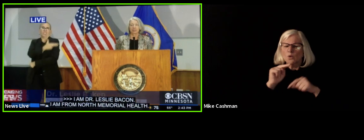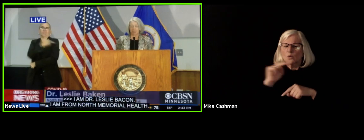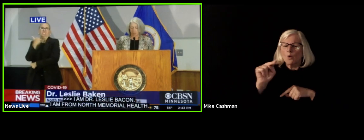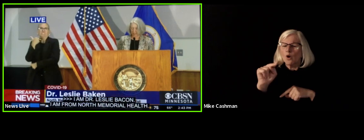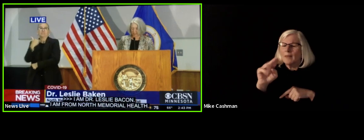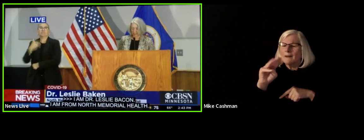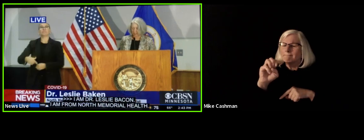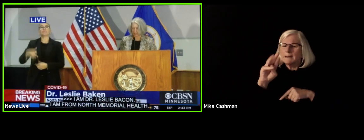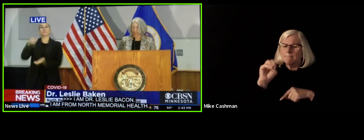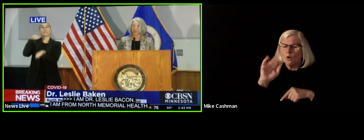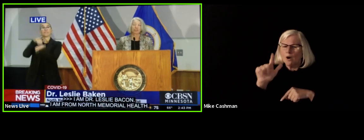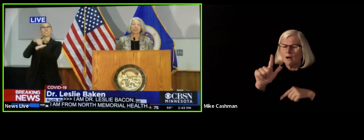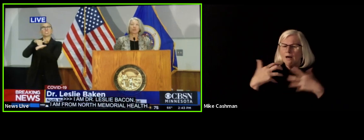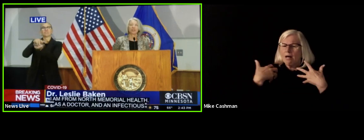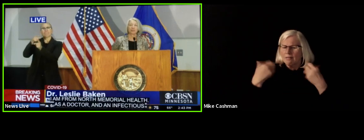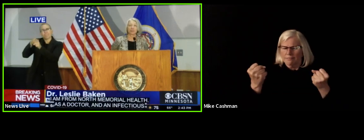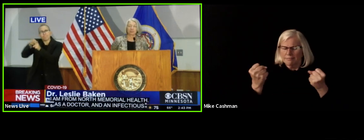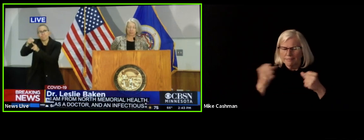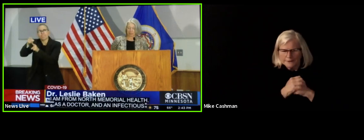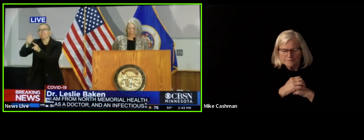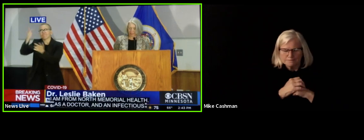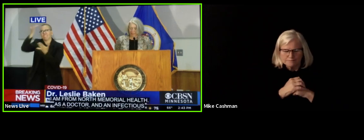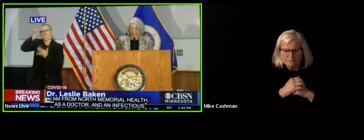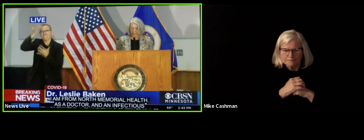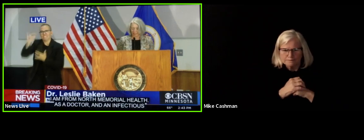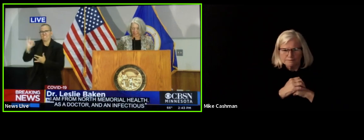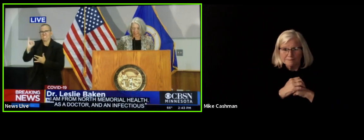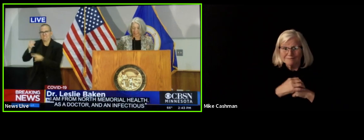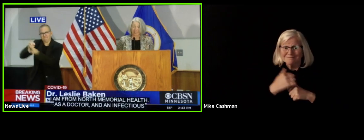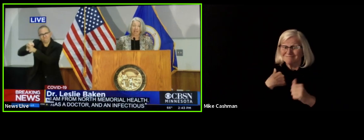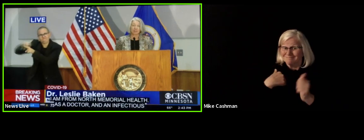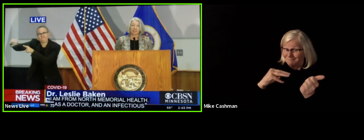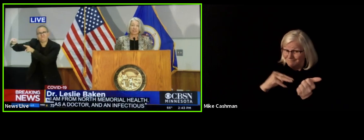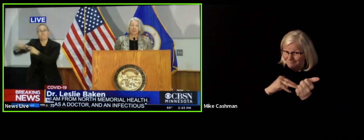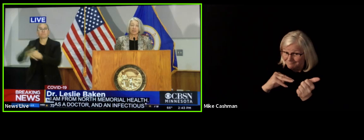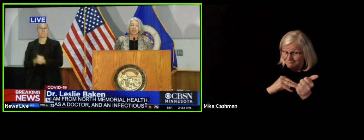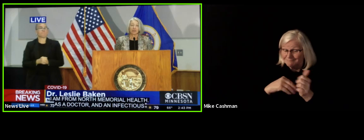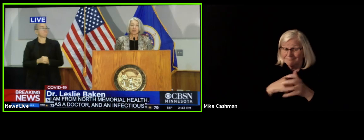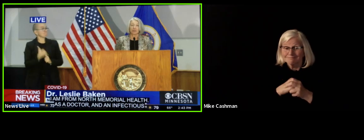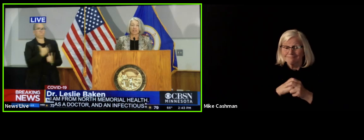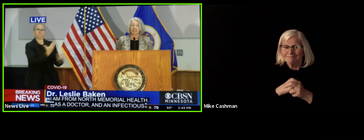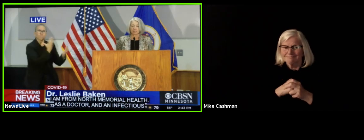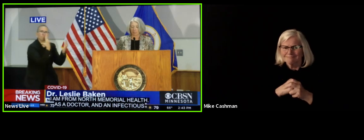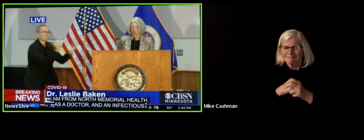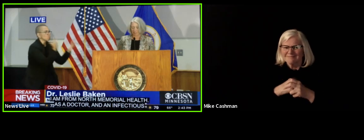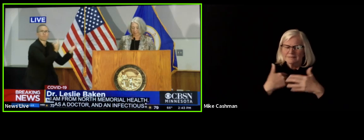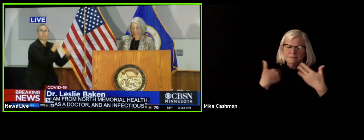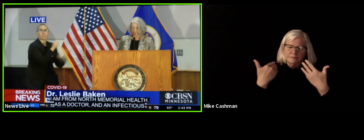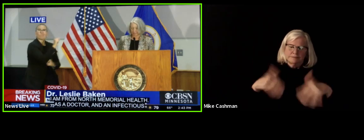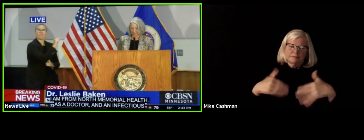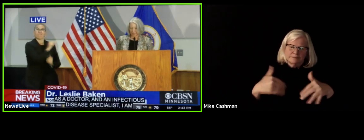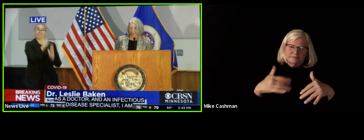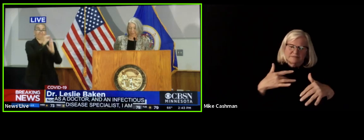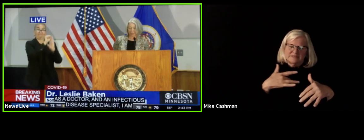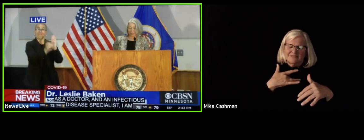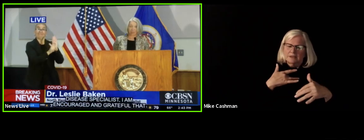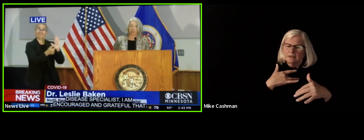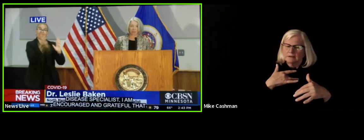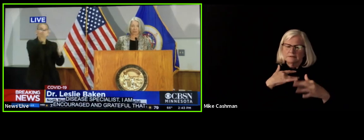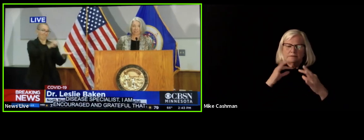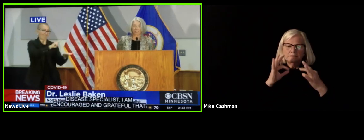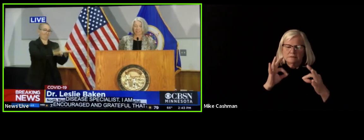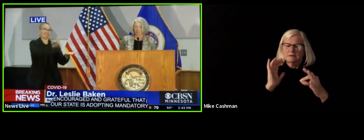disease specialist, I'm encouraged and grateful that our state is adopting mandatory masking policy to prevent the